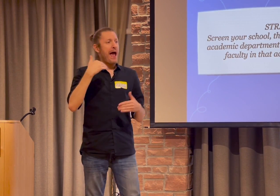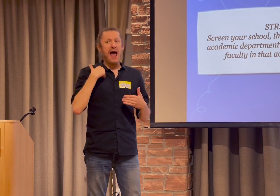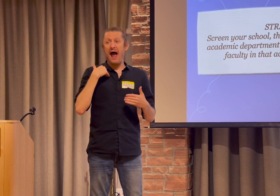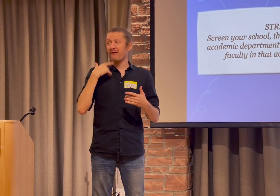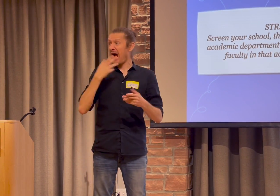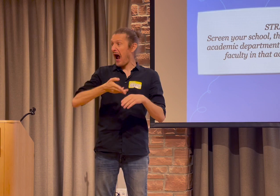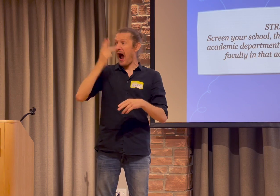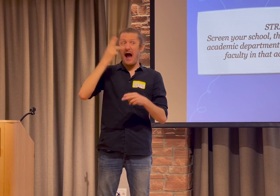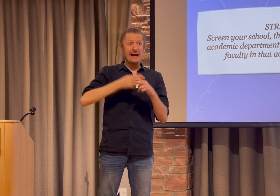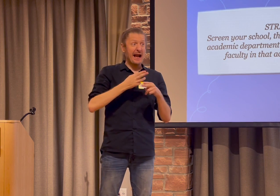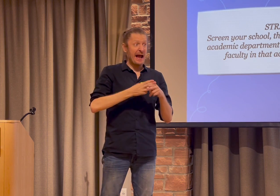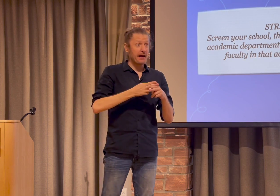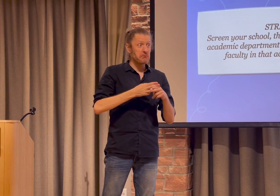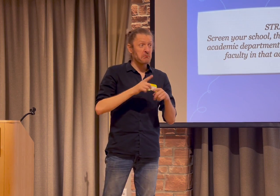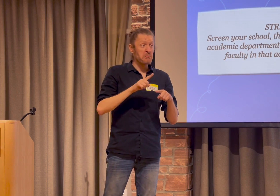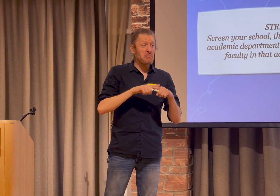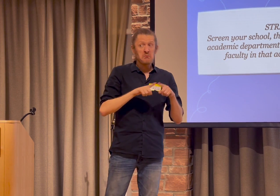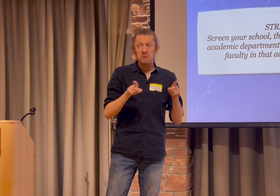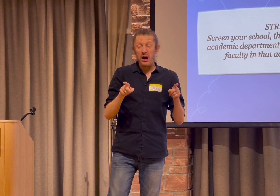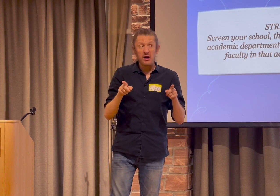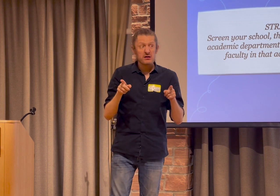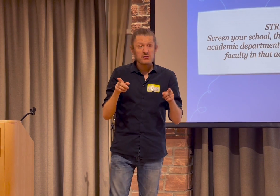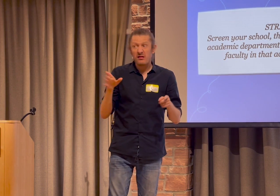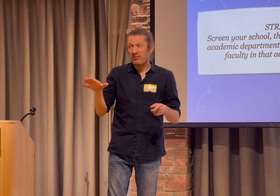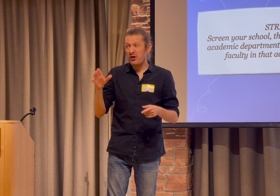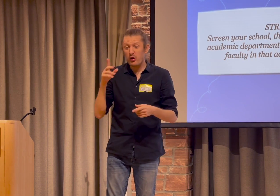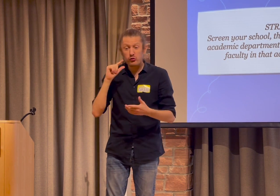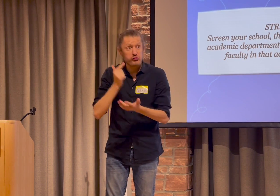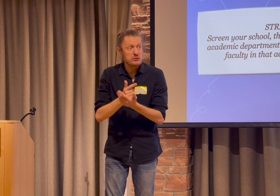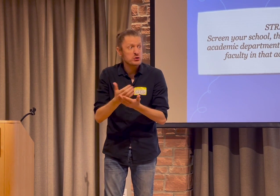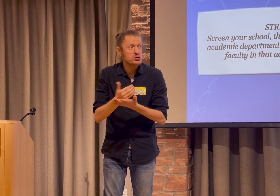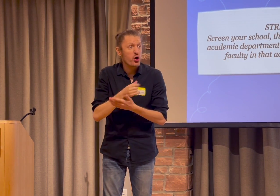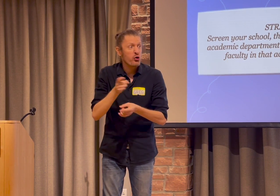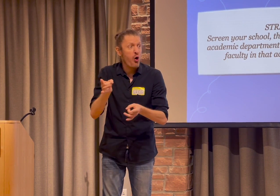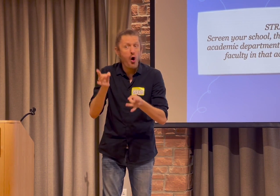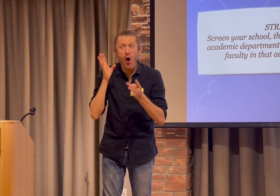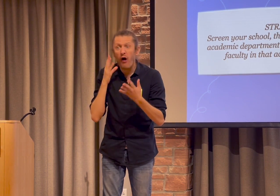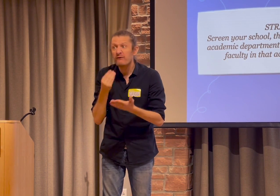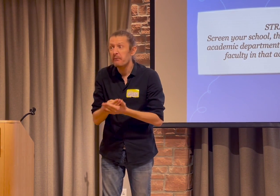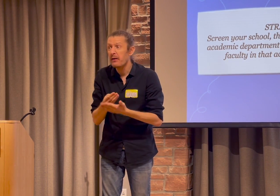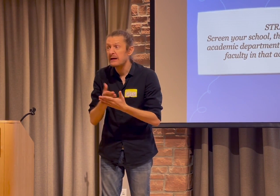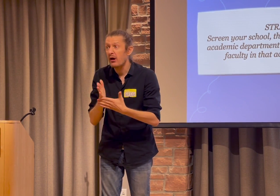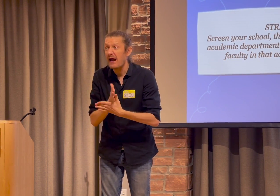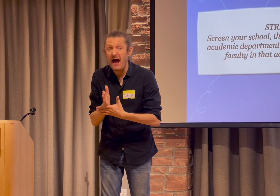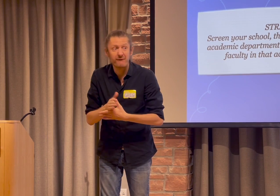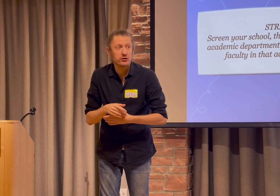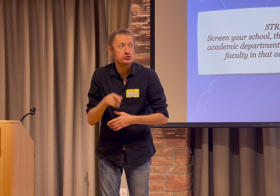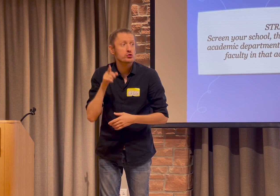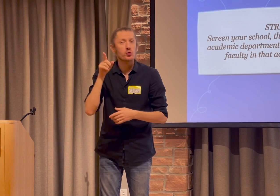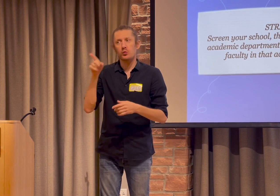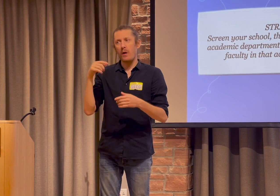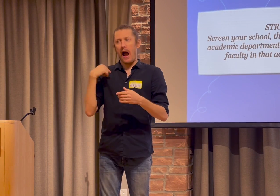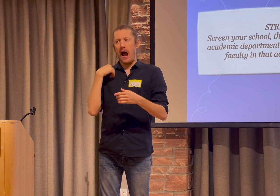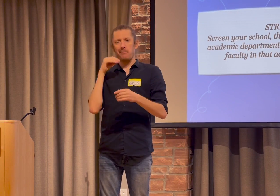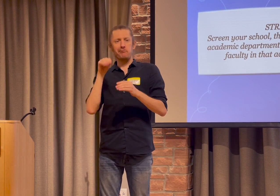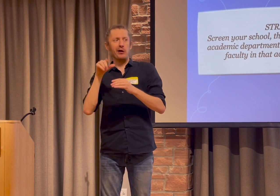your college career and your ability to graduate. If they have professors that are incredibly well respected,